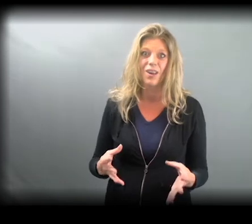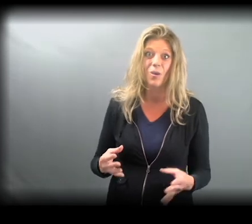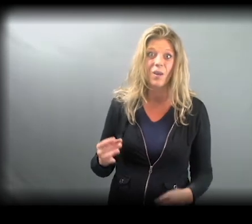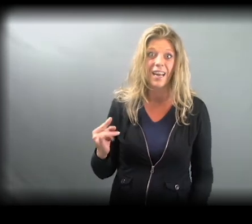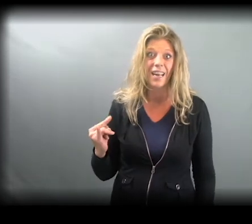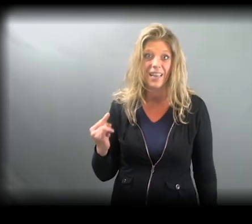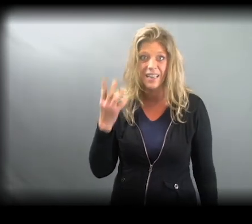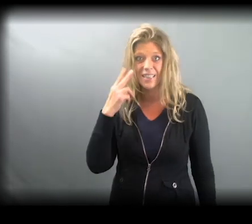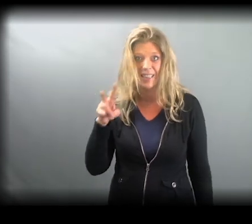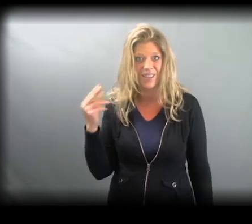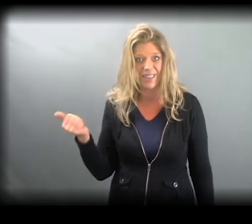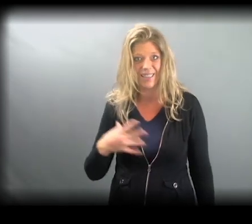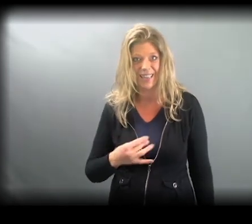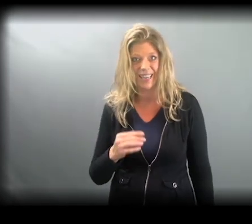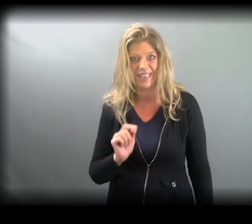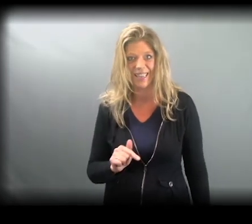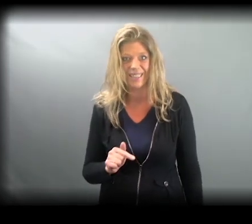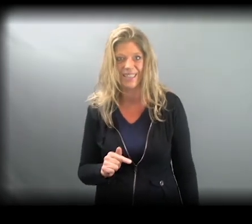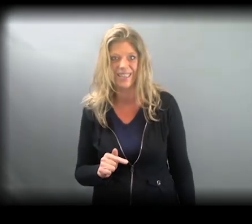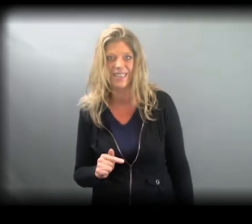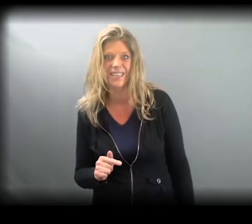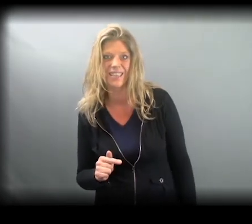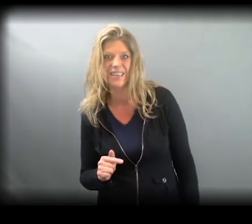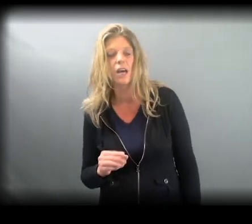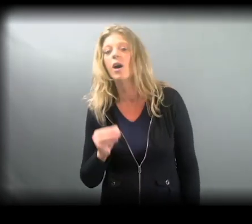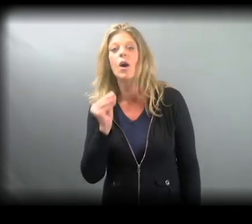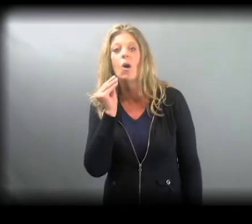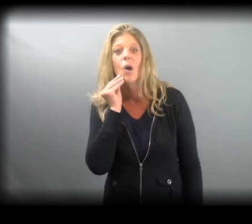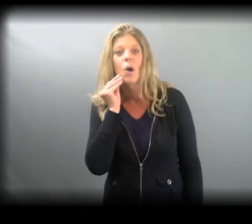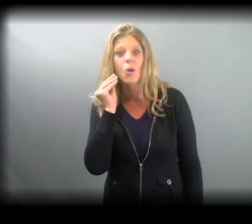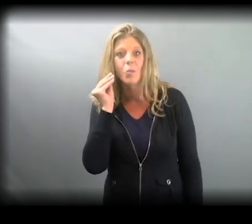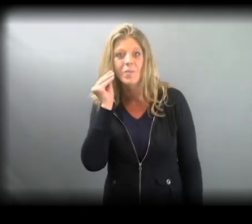So it looks like this. Home